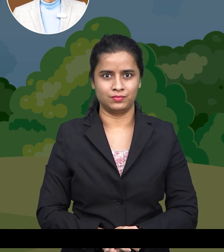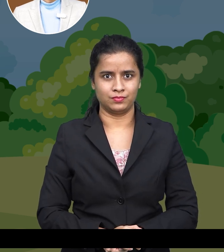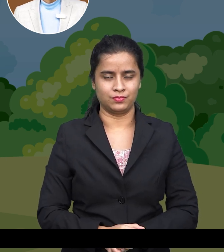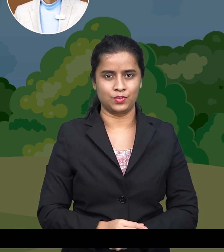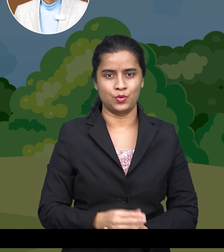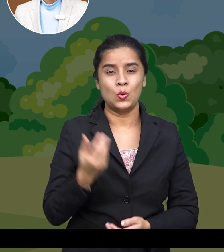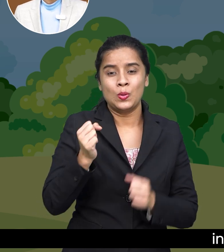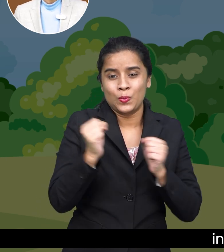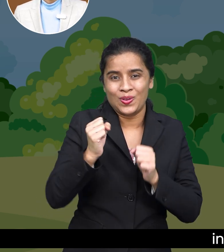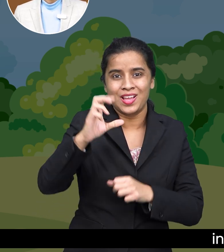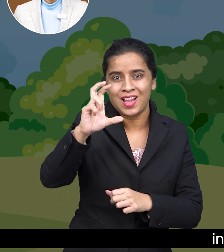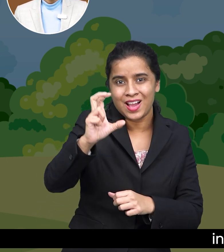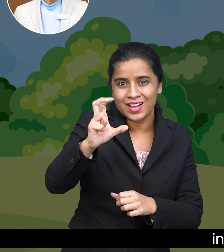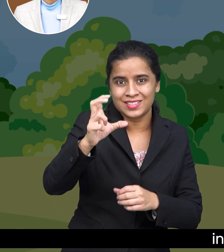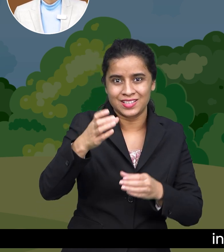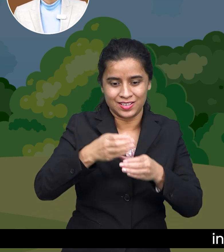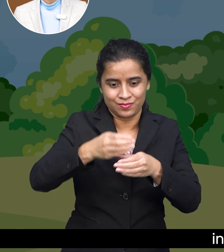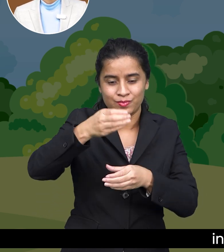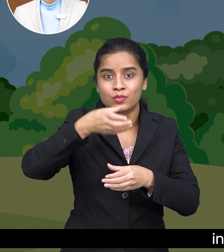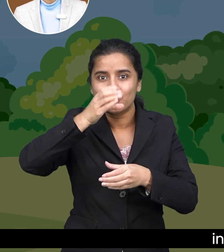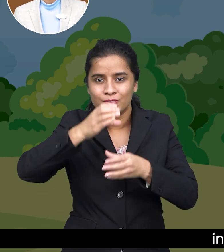Take some ice in a glass tumbler.